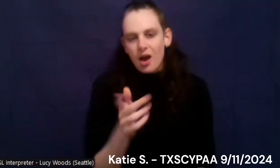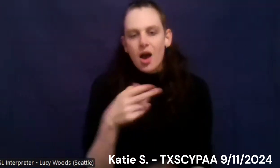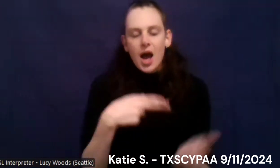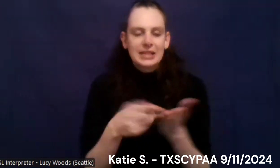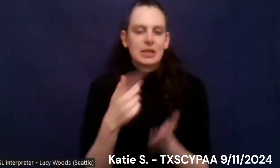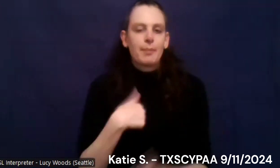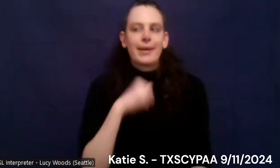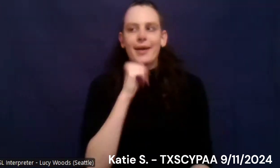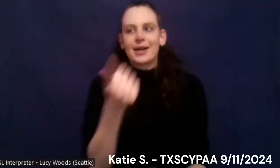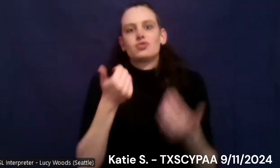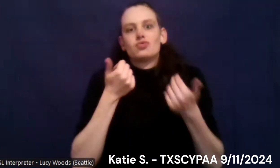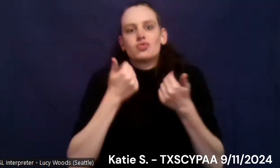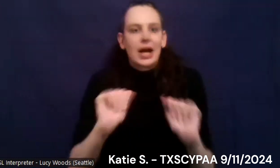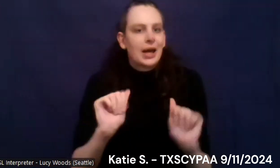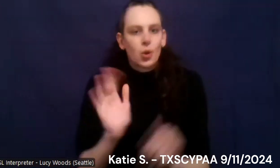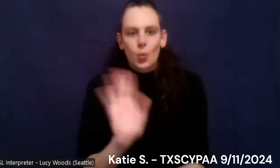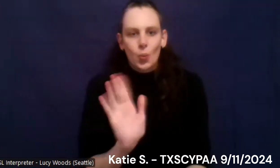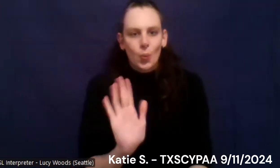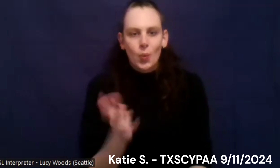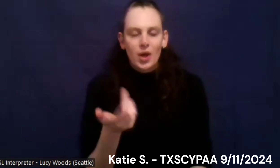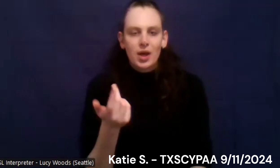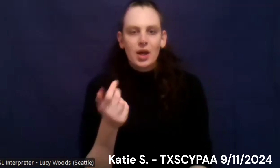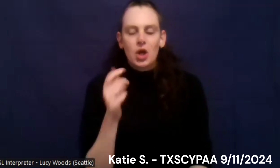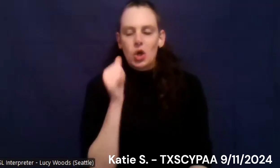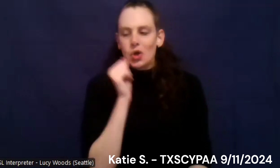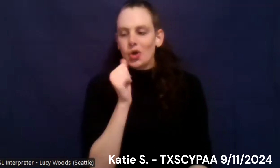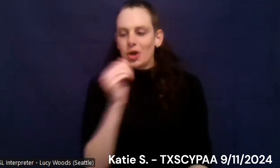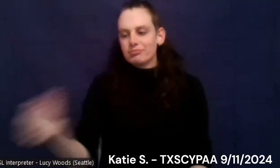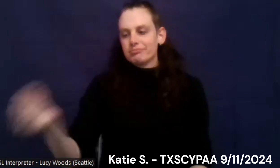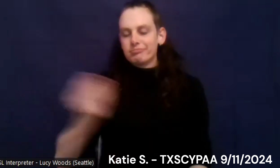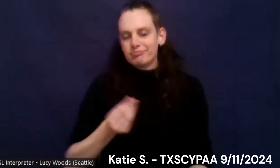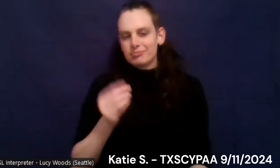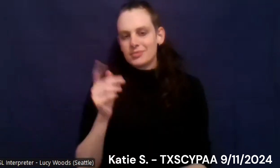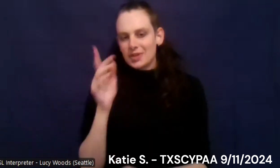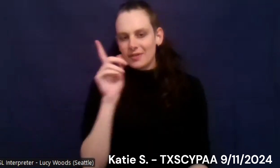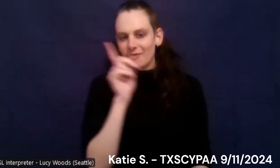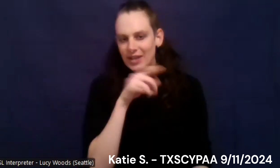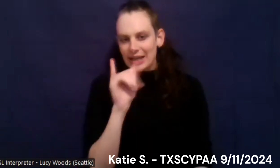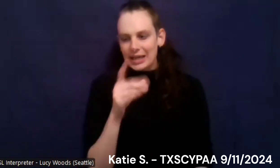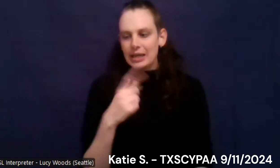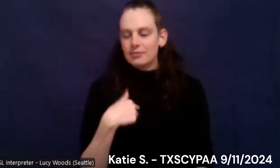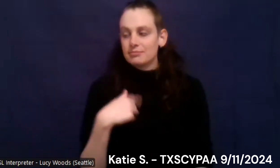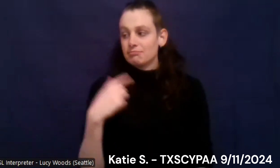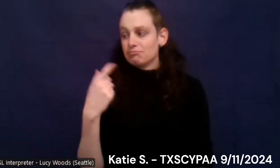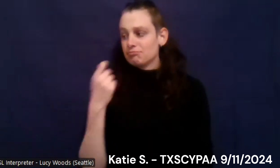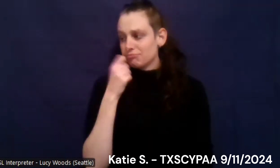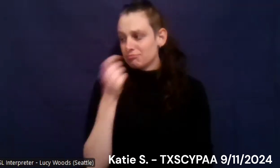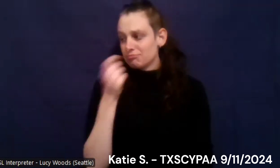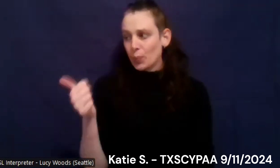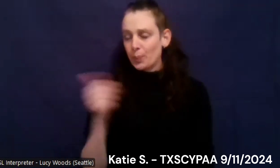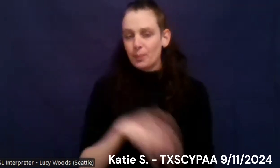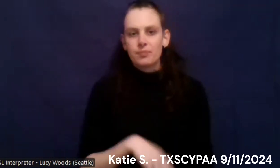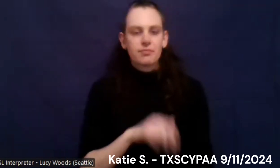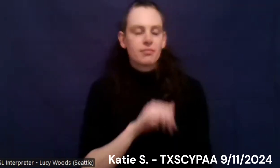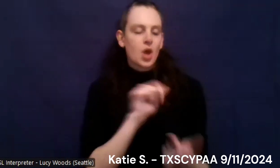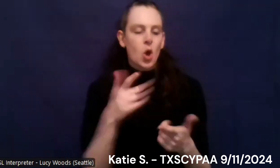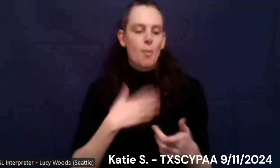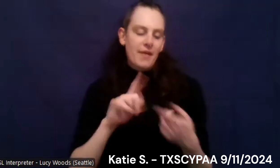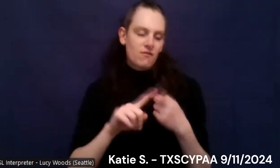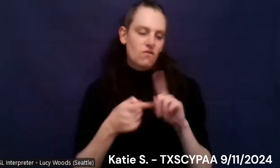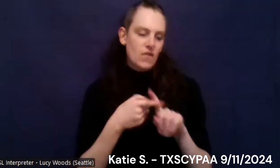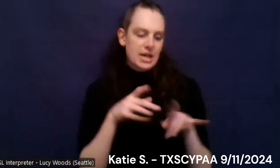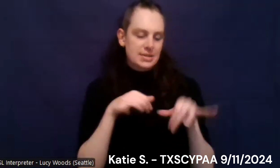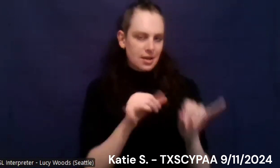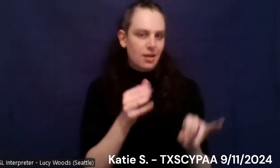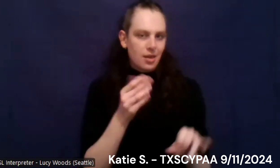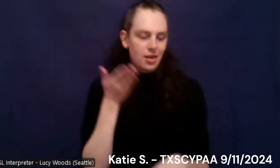even trying. It was like this girl gave it to me, and I was like, cool. And I came back home, and all my friends were still off at college,